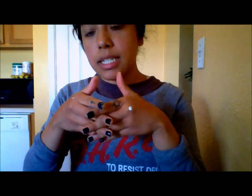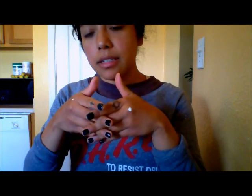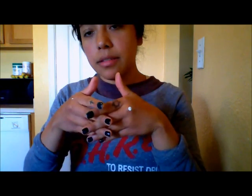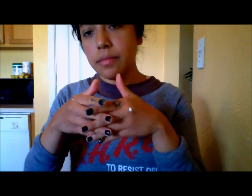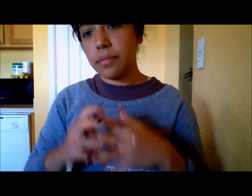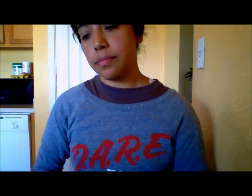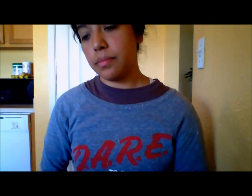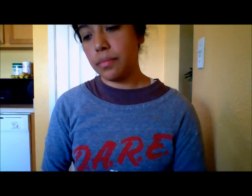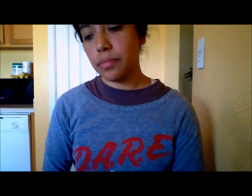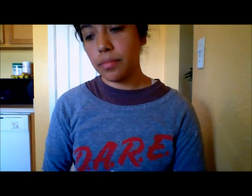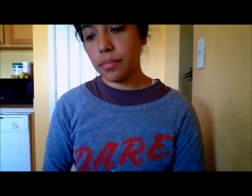Engine.